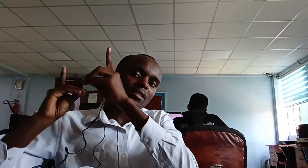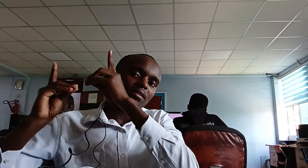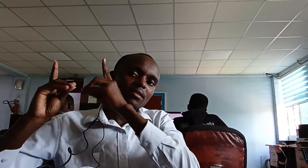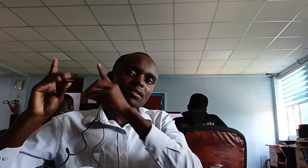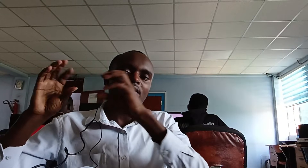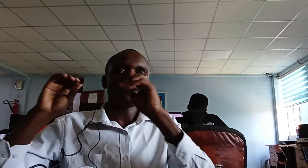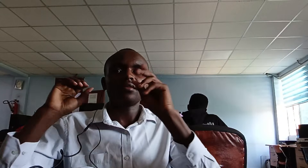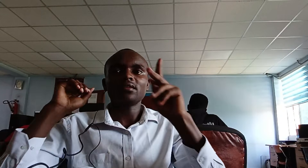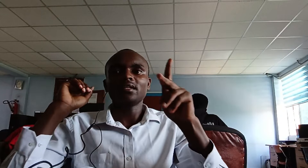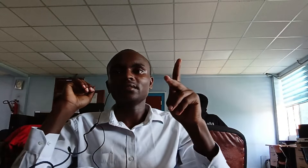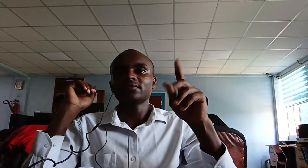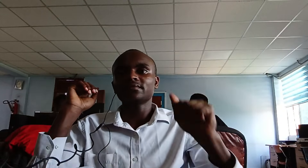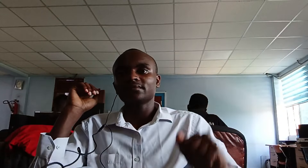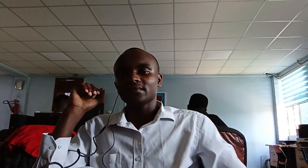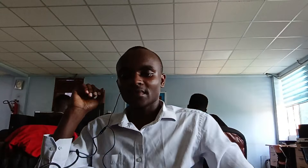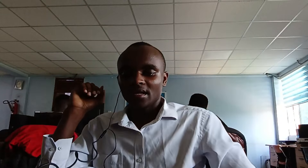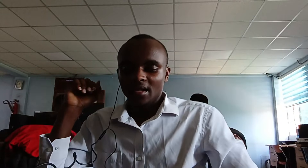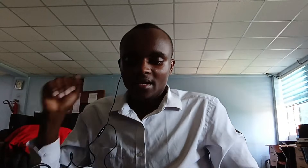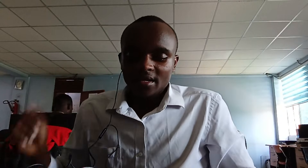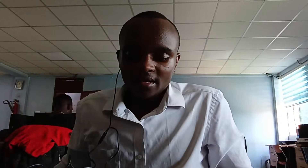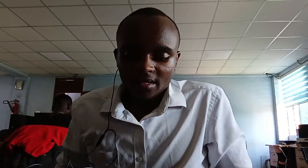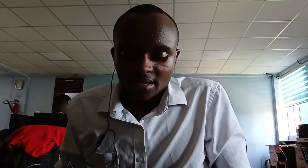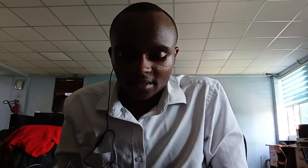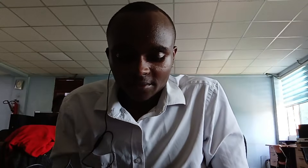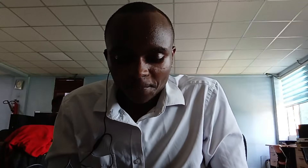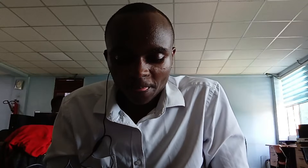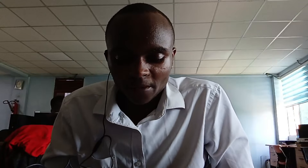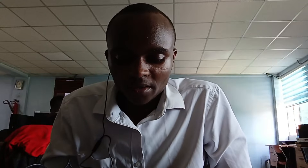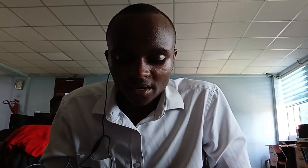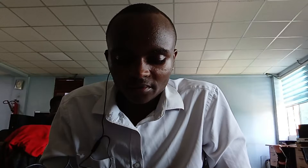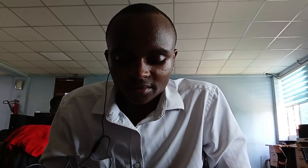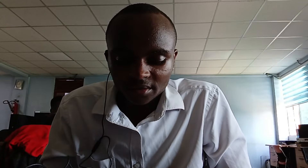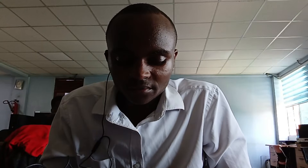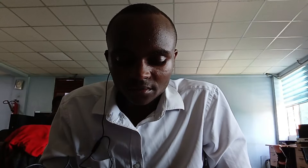Descendants. Okay. Yeah, we have the sign for